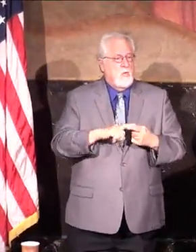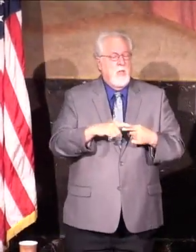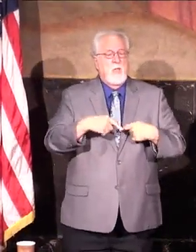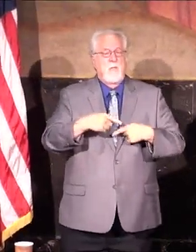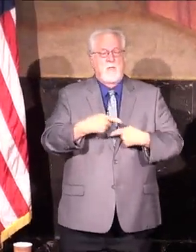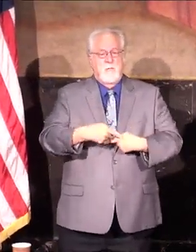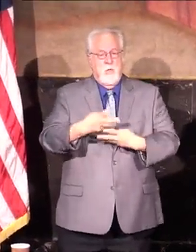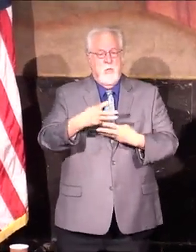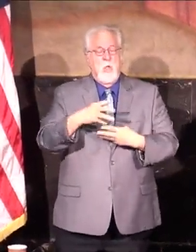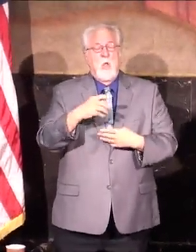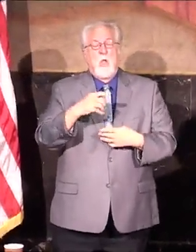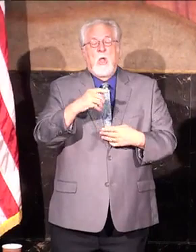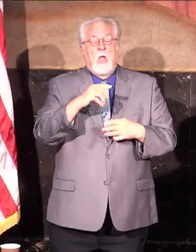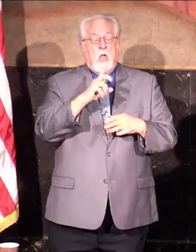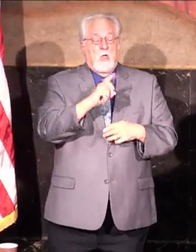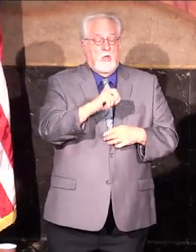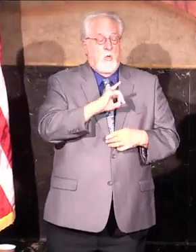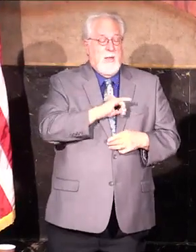to